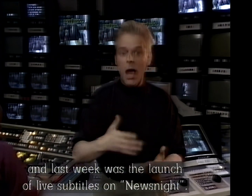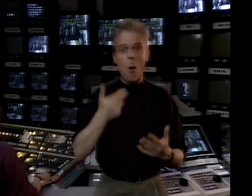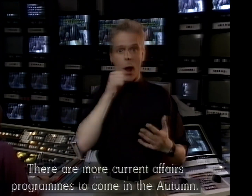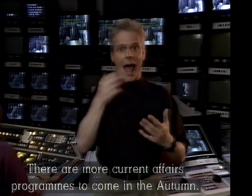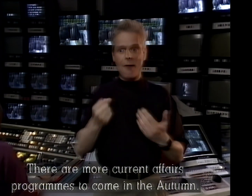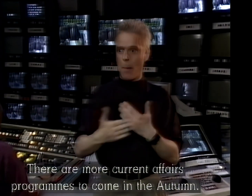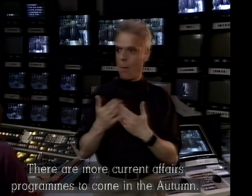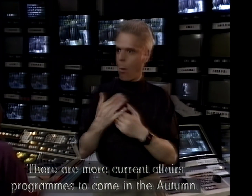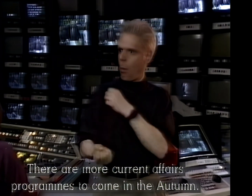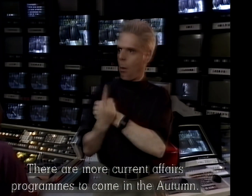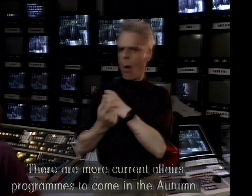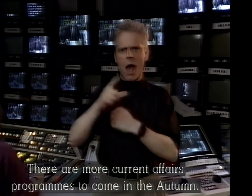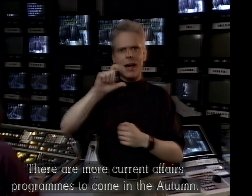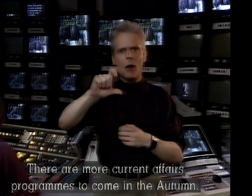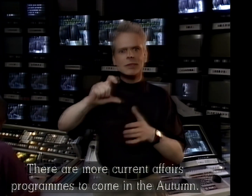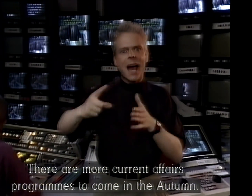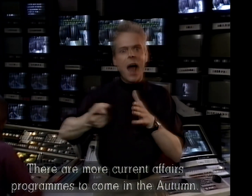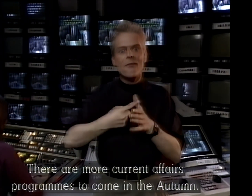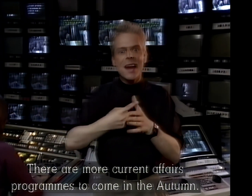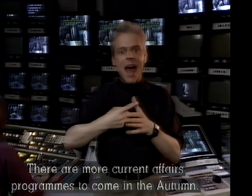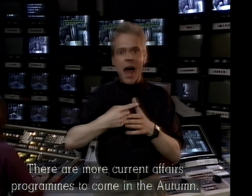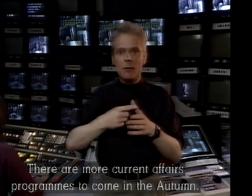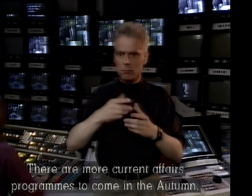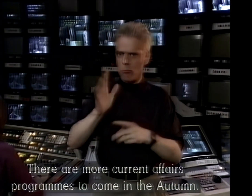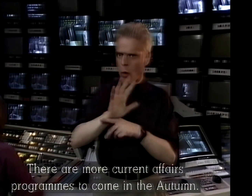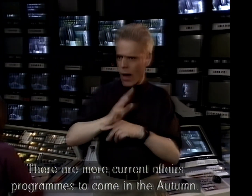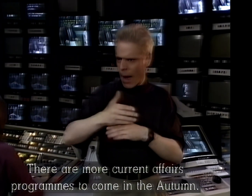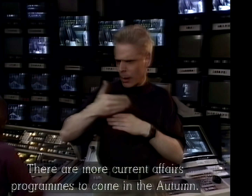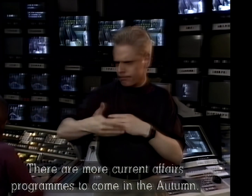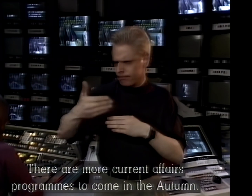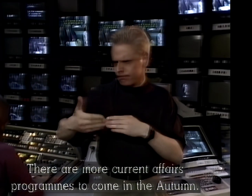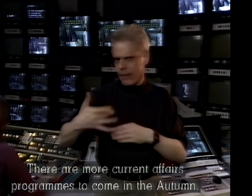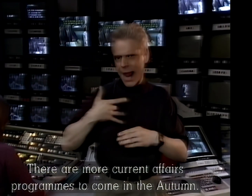And there are more current affairs programmes to come in the autumn.